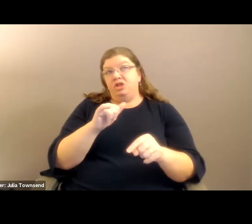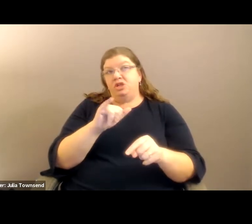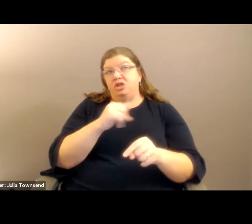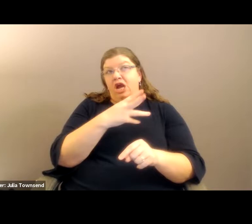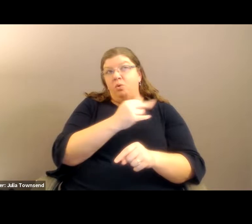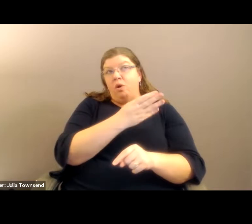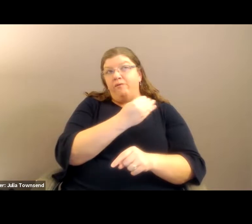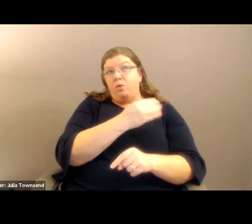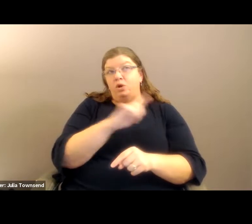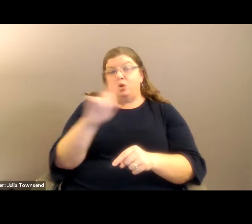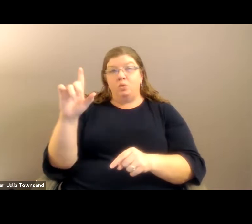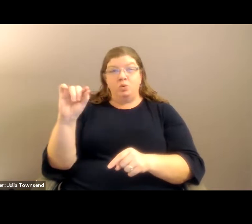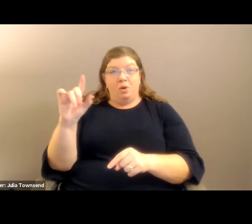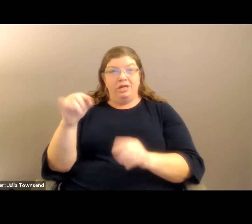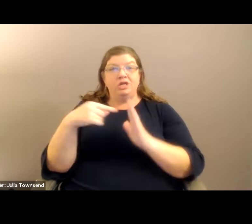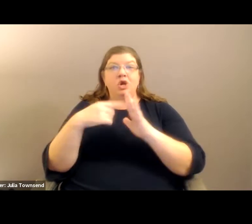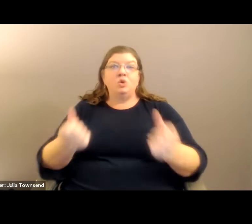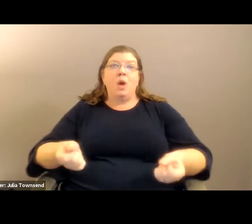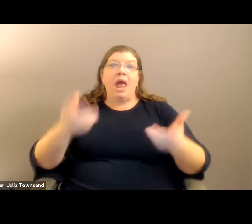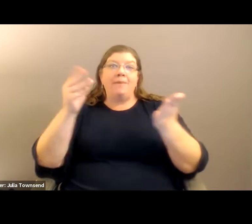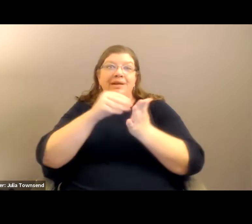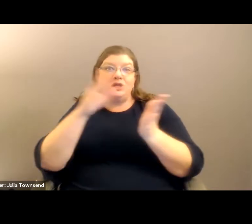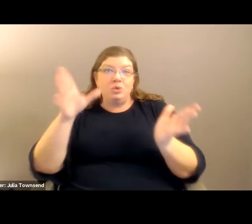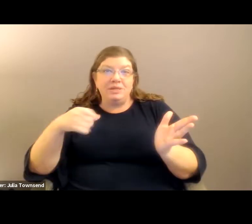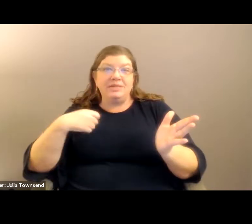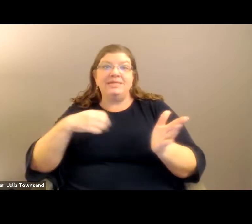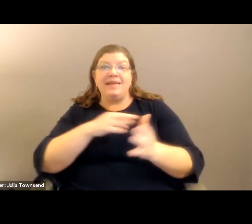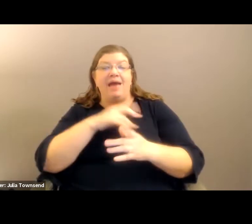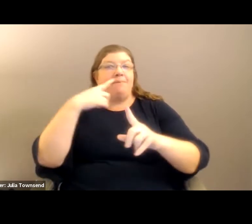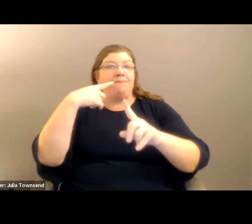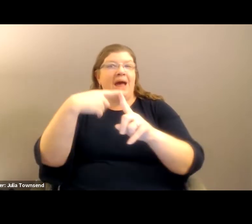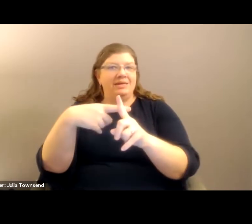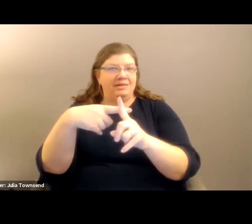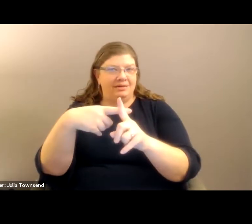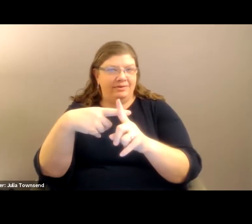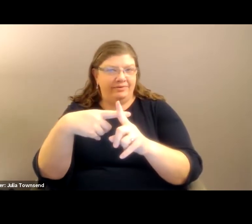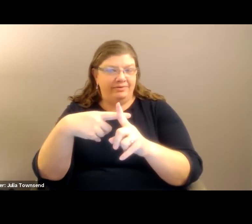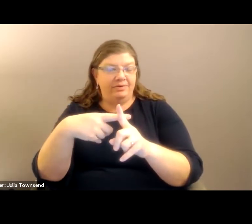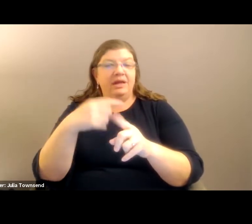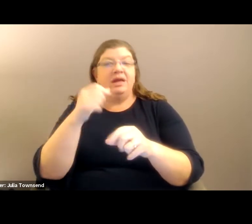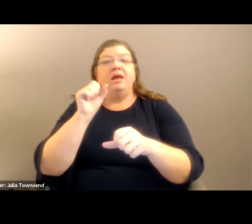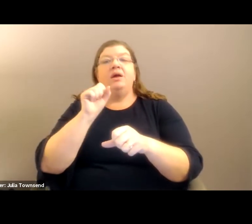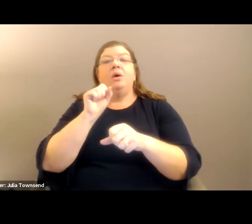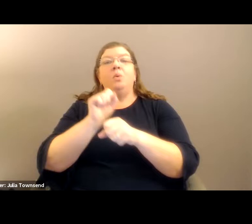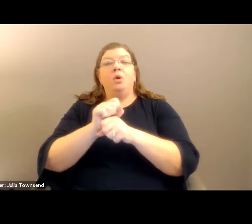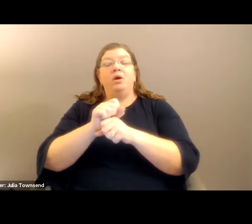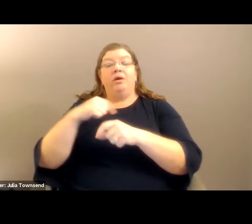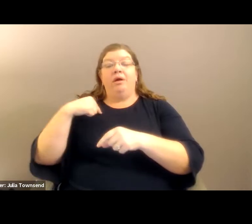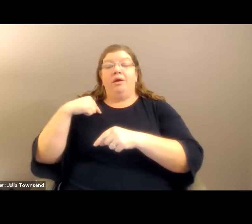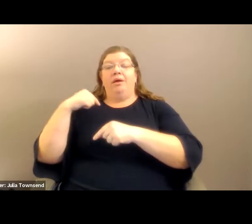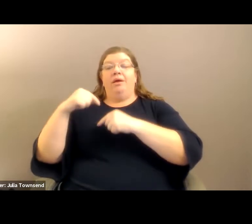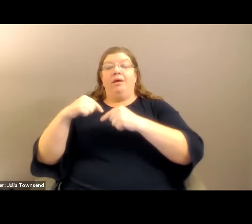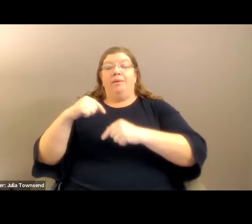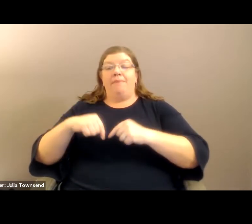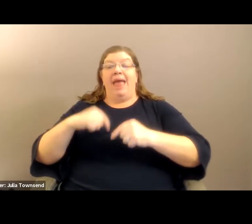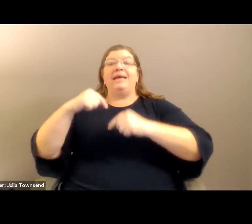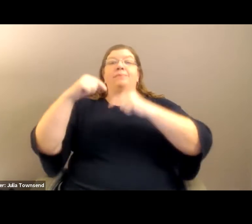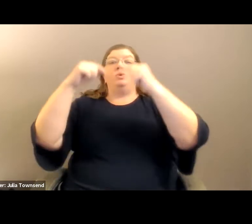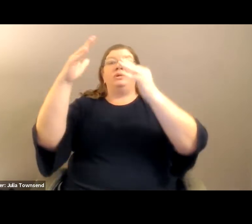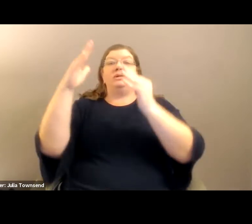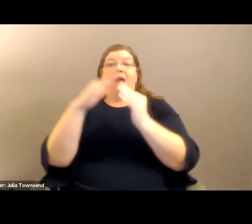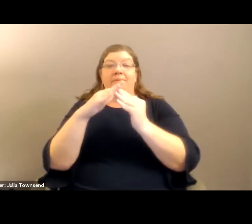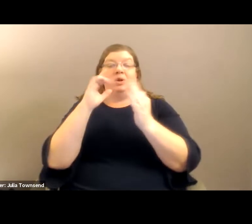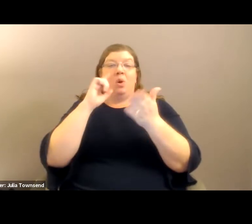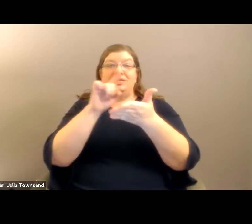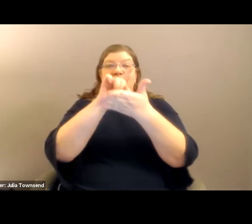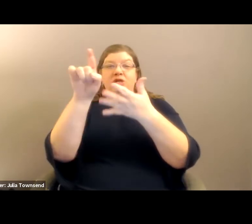20th. That shows you how many students and staff were positive. And if you work your way back up to the top, you'll notice by each